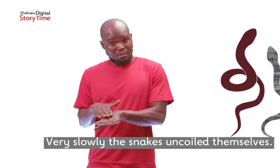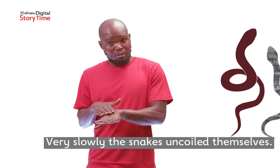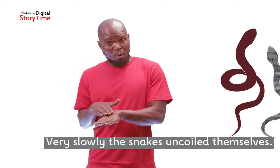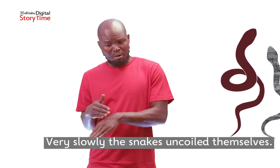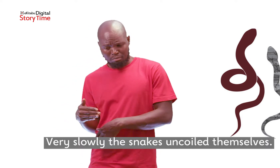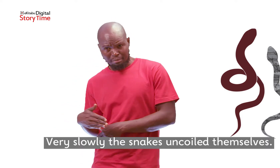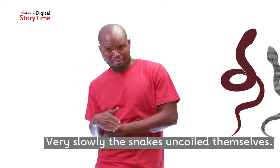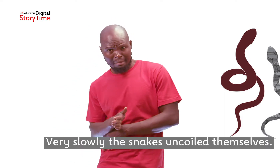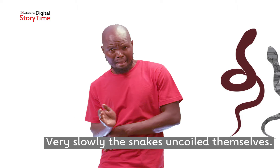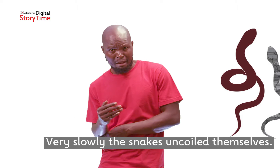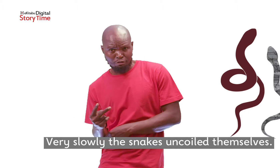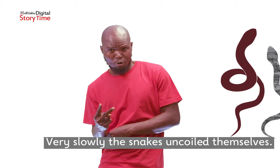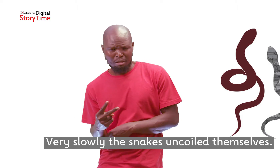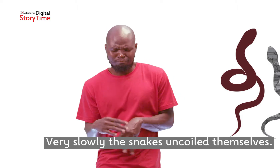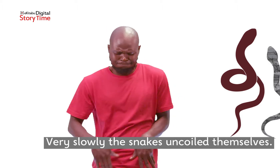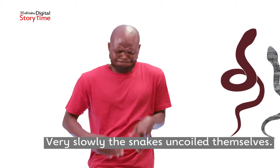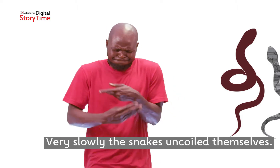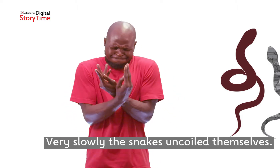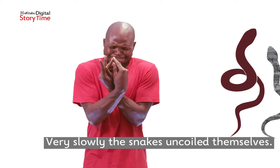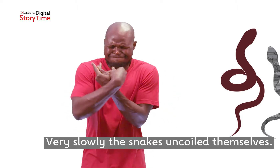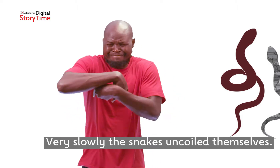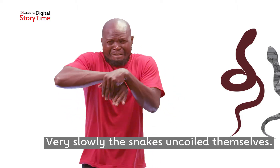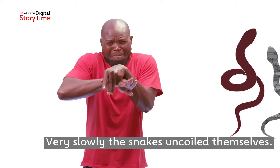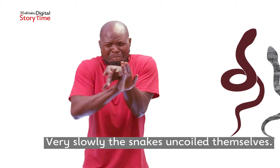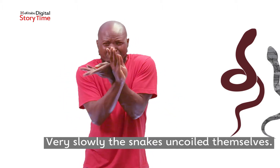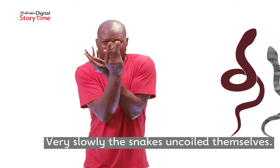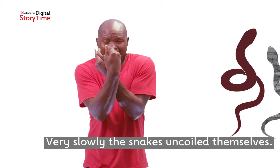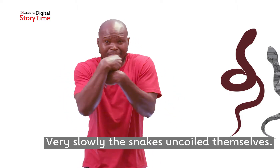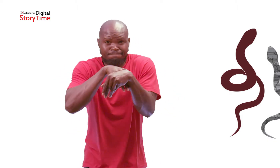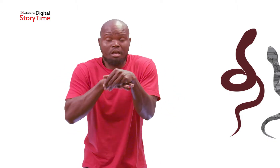Very slowly, the snakes uncoiled themselves.